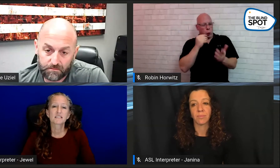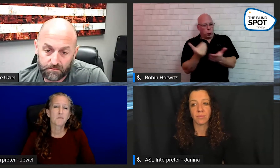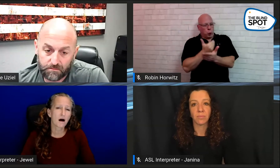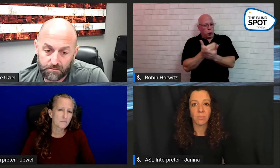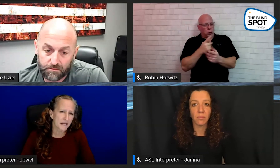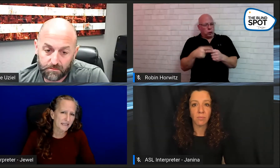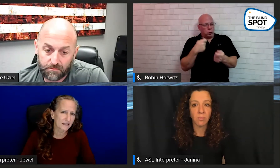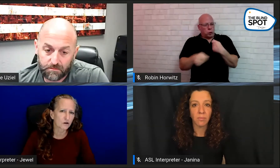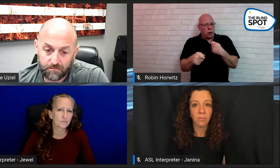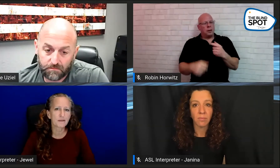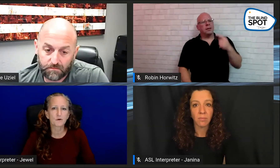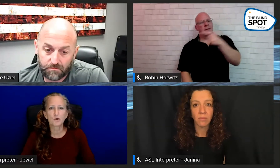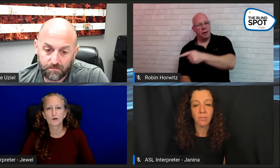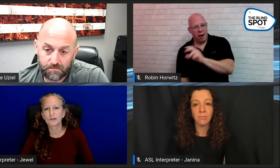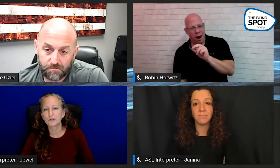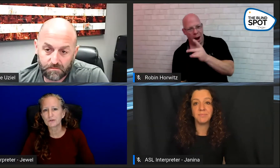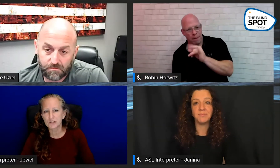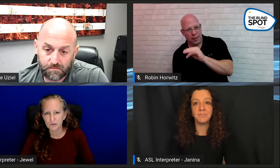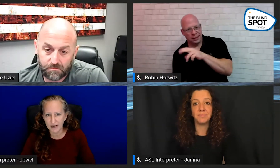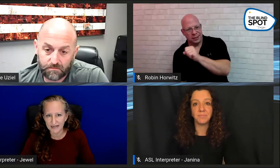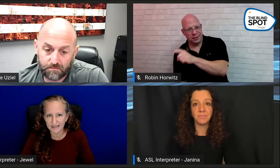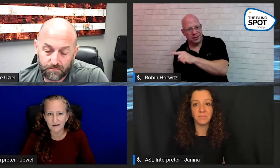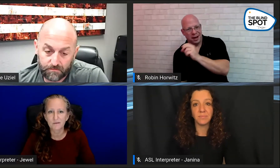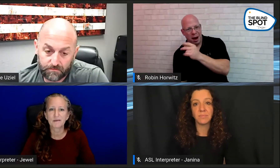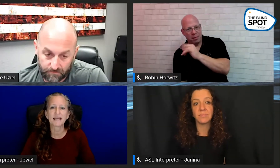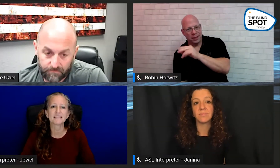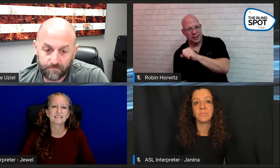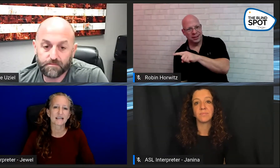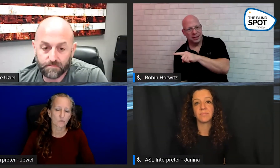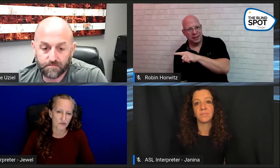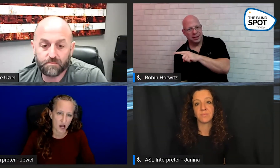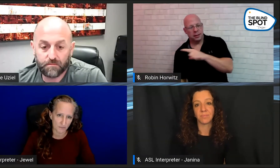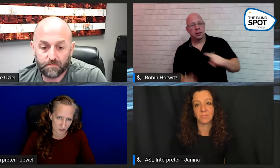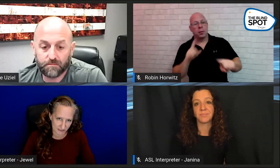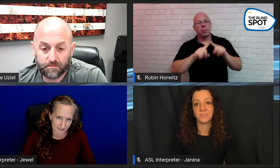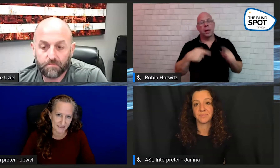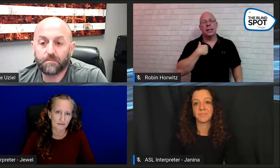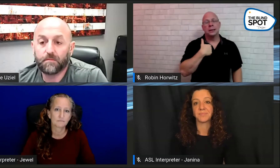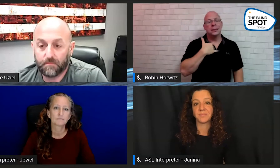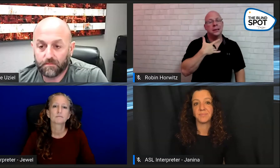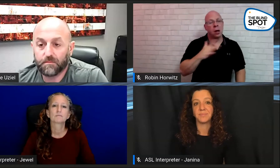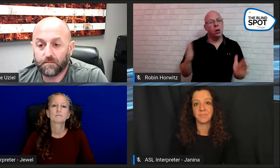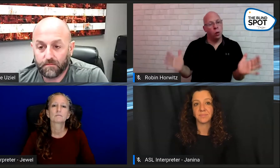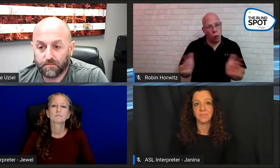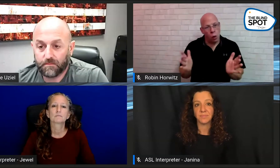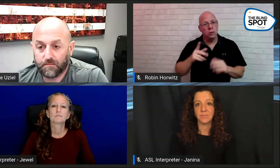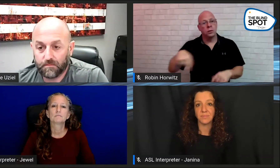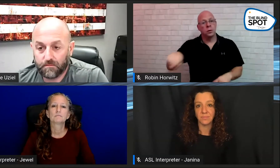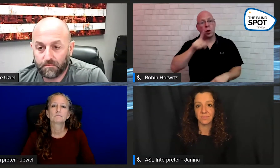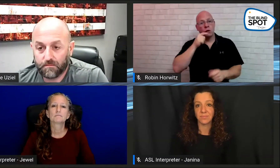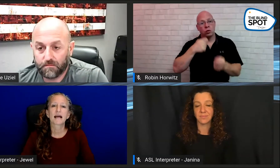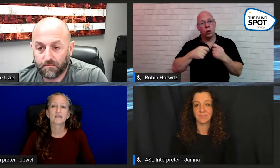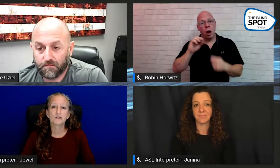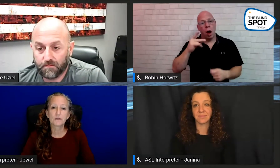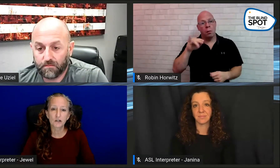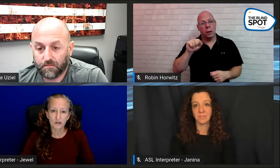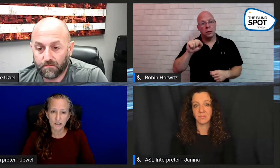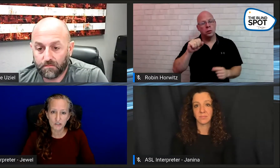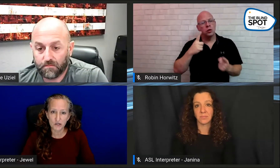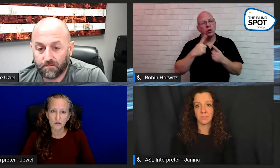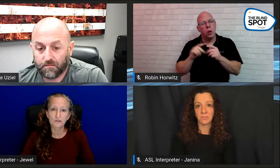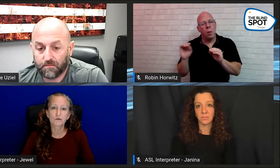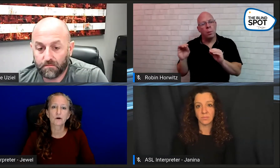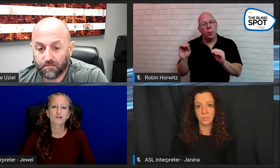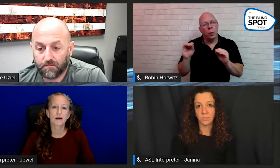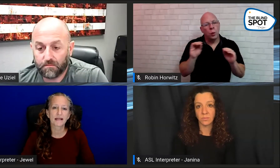The small money or people who are new to trading may stick with options. But I do